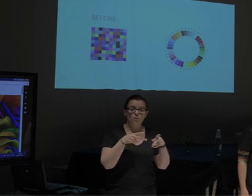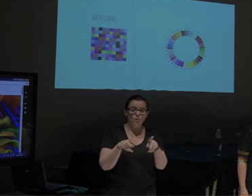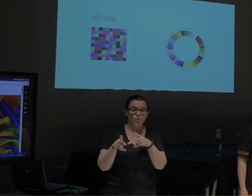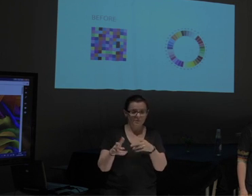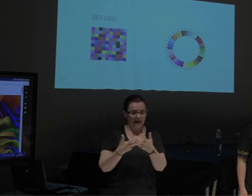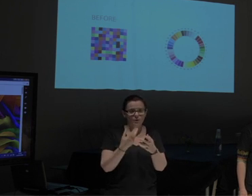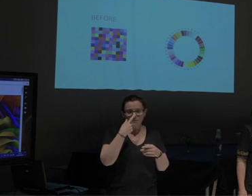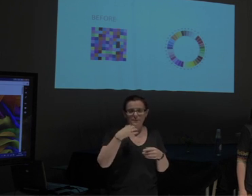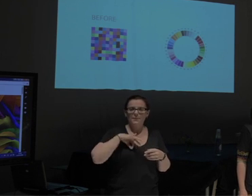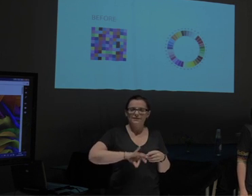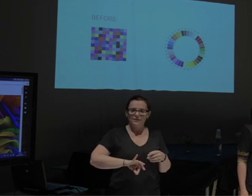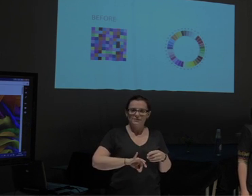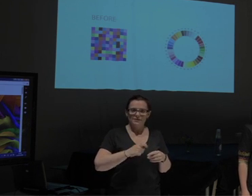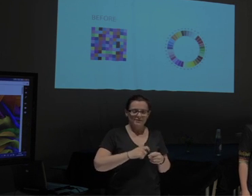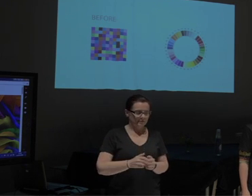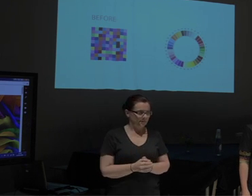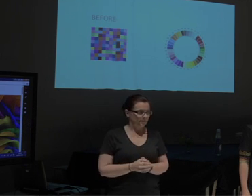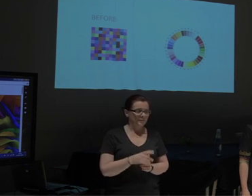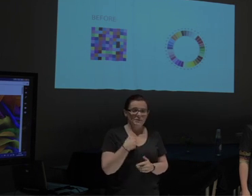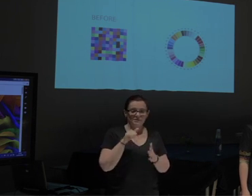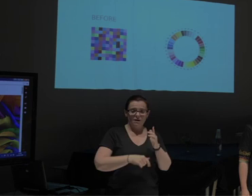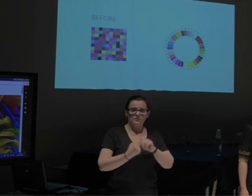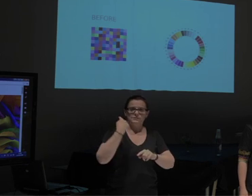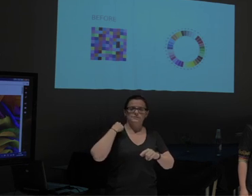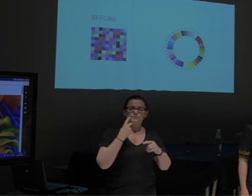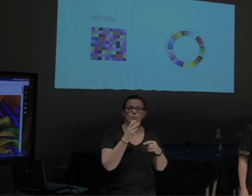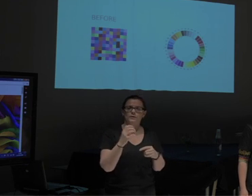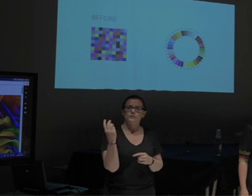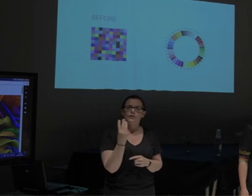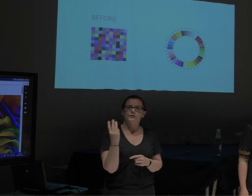started exploring this in 2013